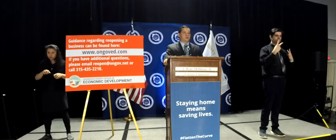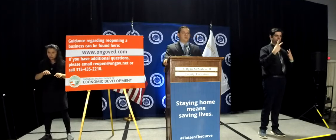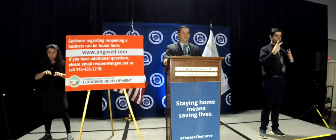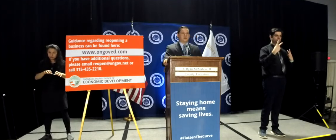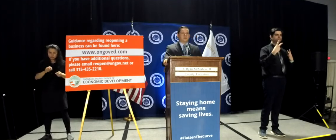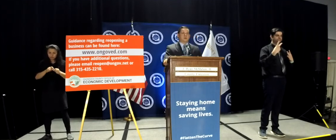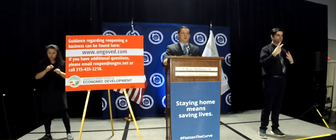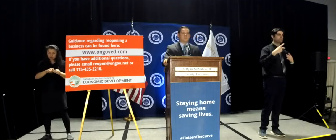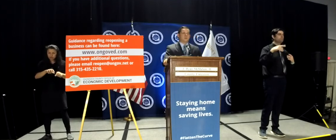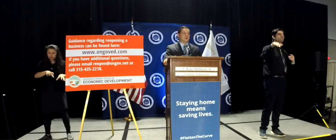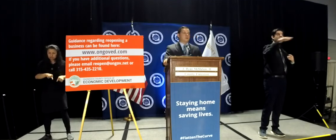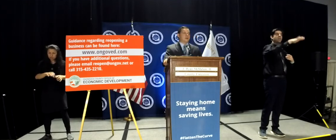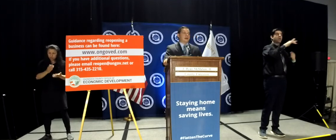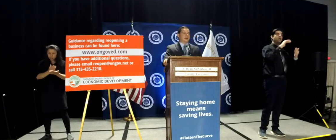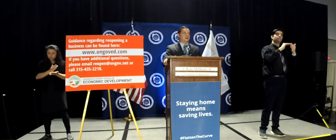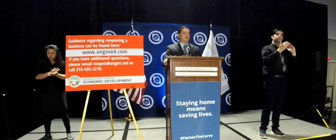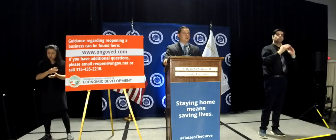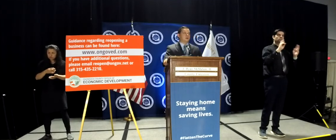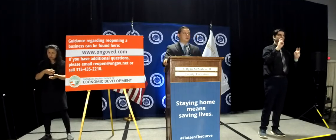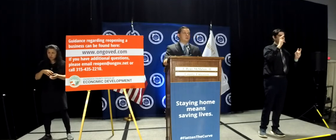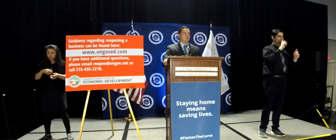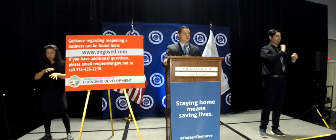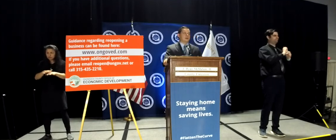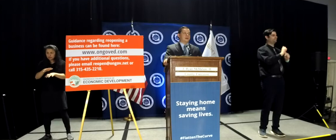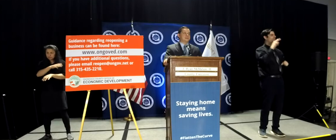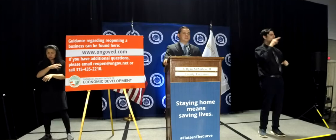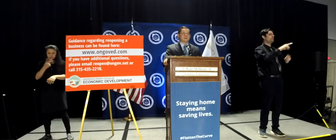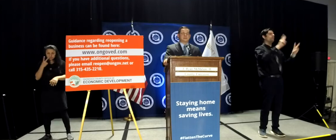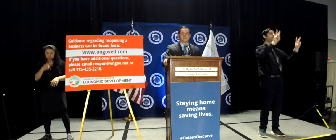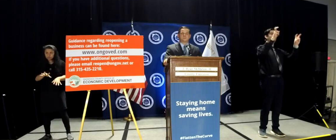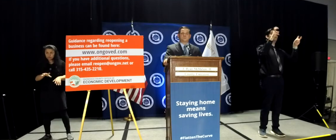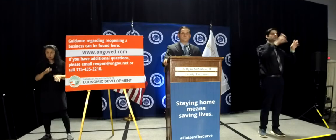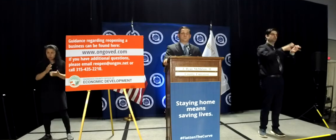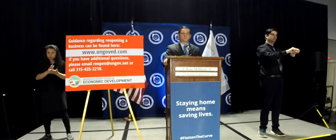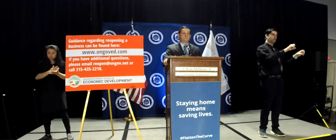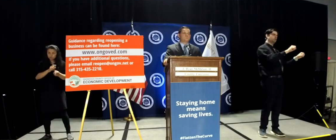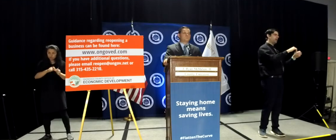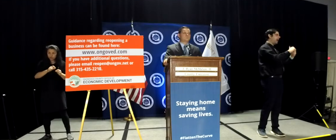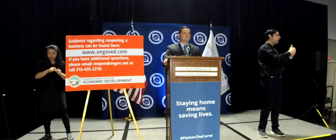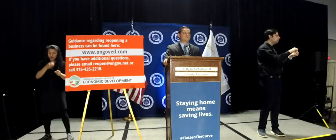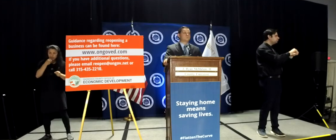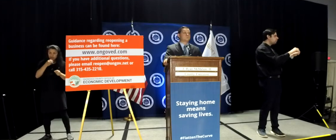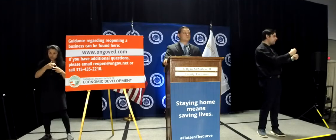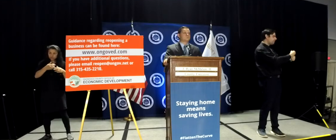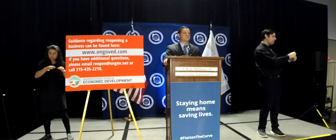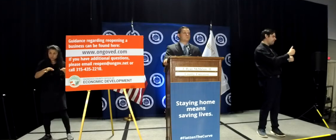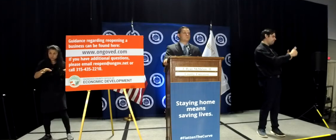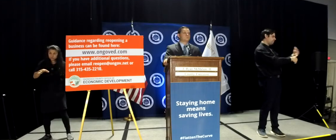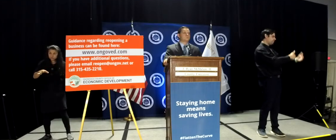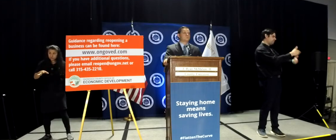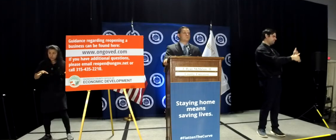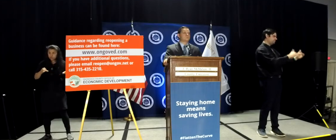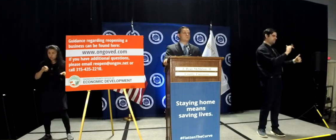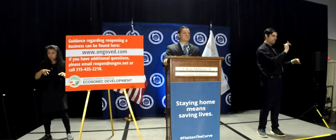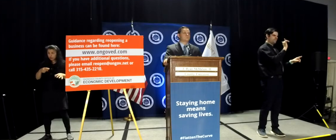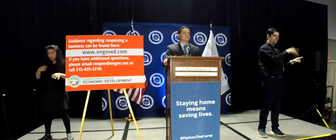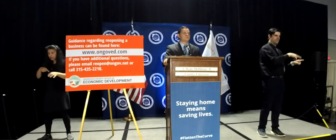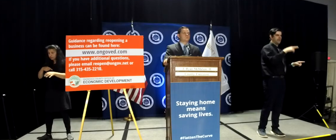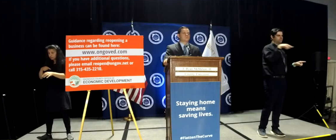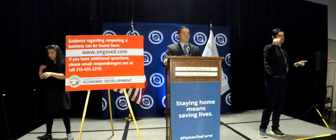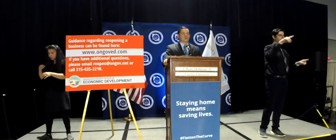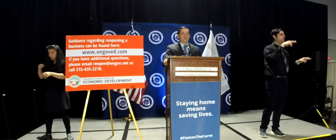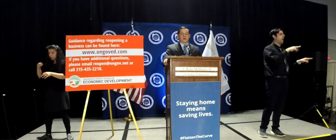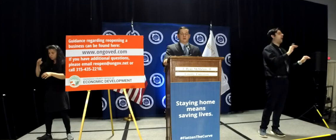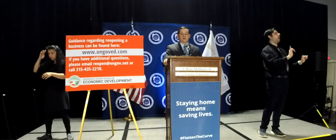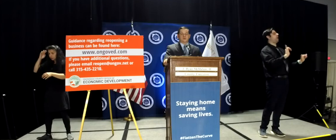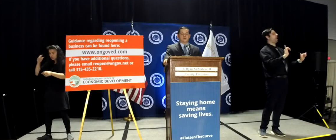many of those things are done behind the scenes. So what was said last night to make sure this doesn't happen again in 2 weeks right before